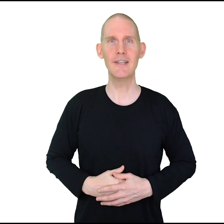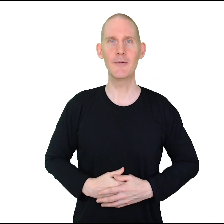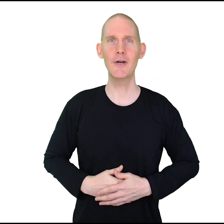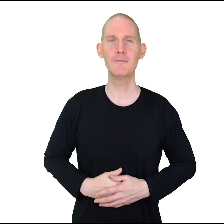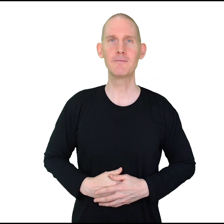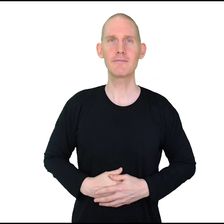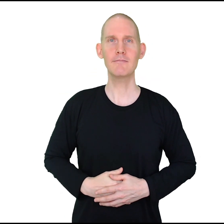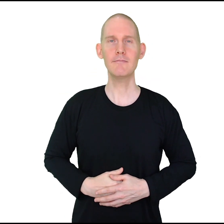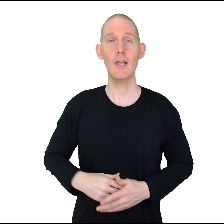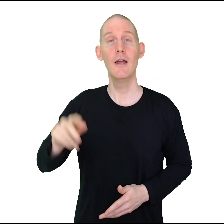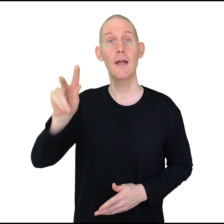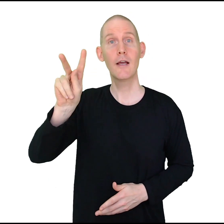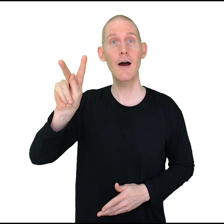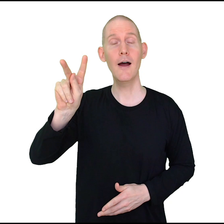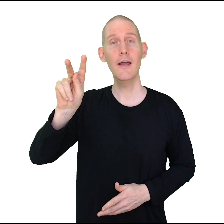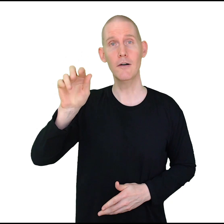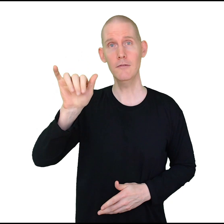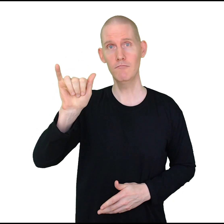go. Kyle,